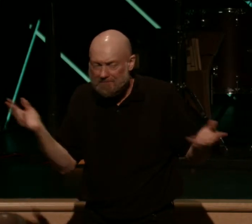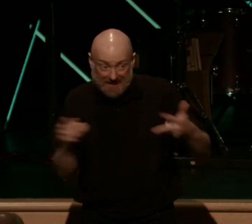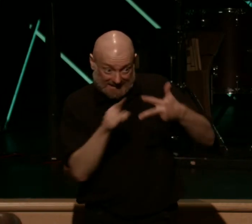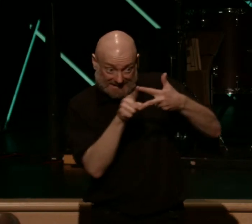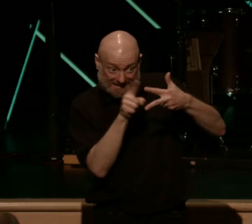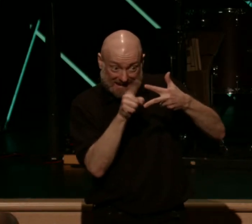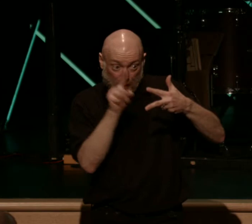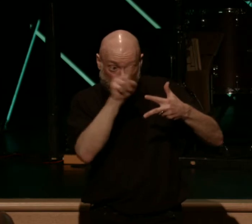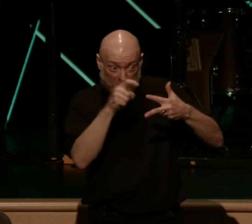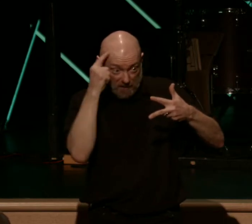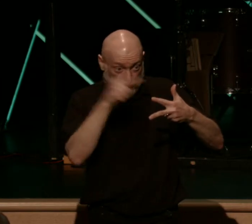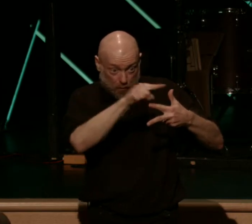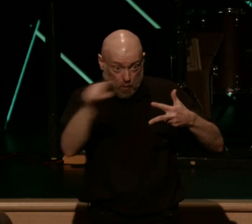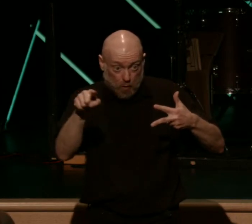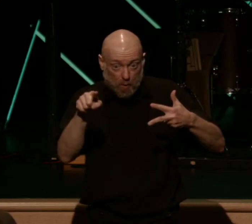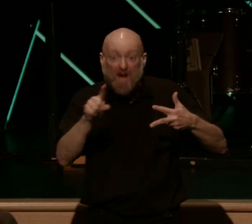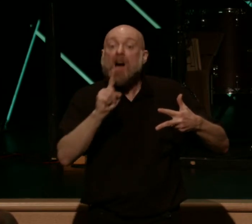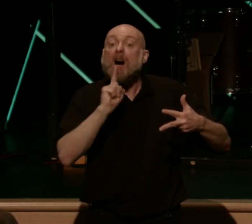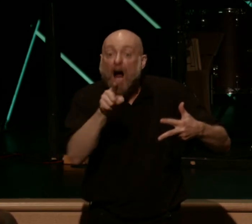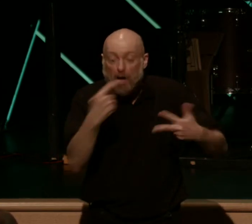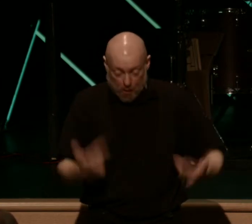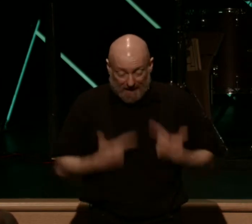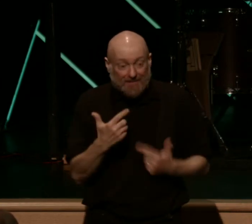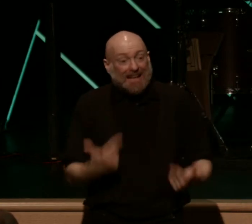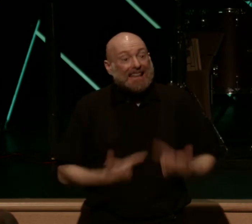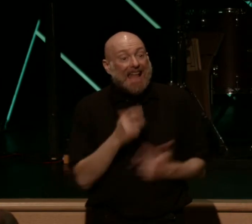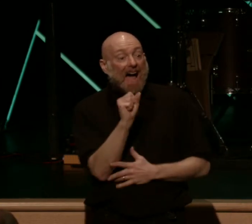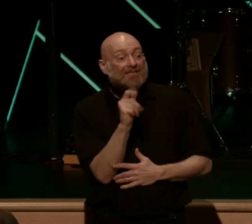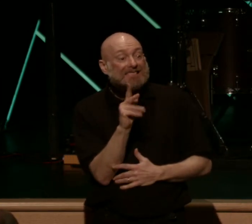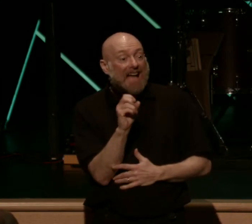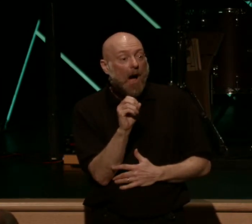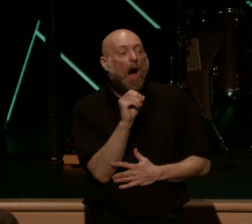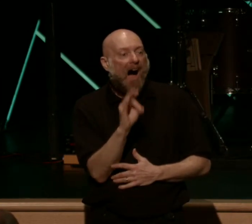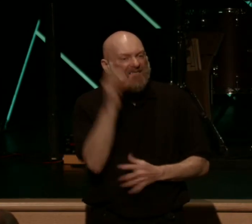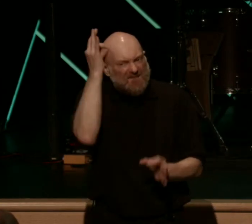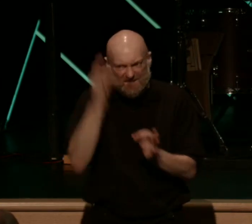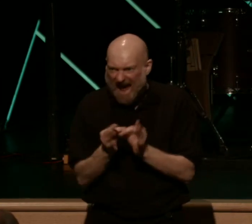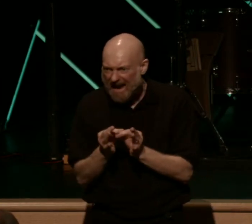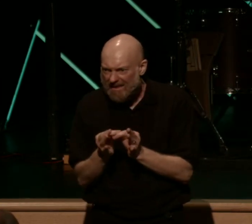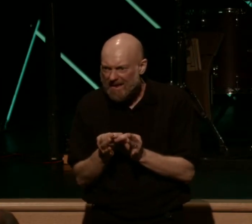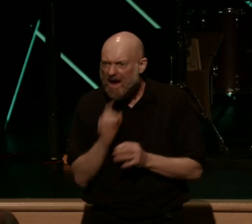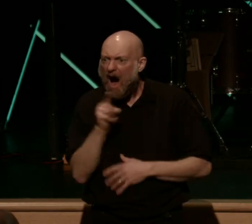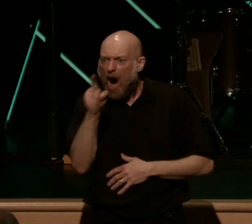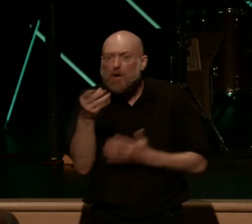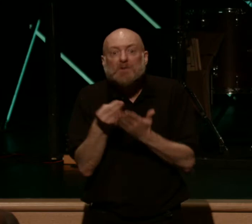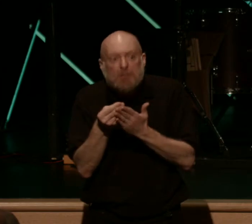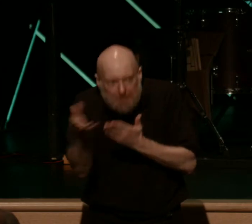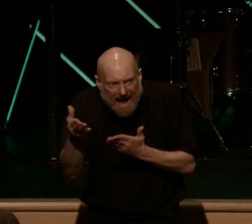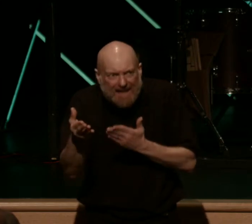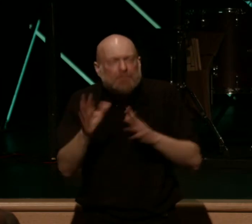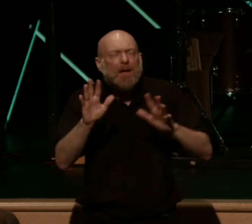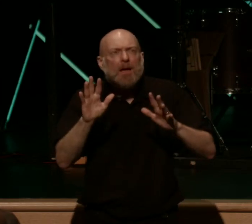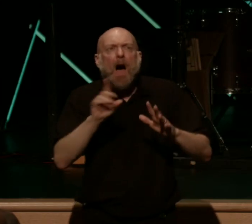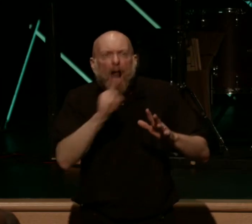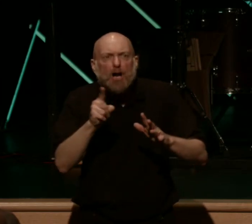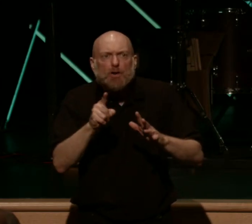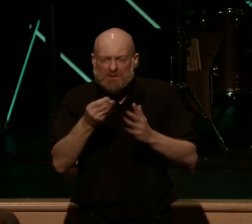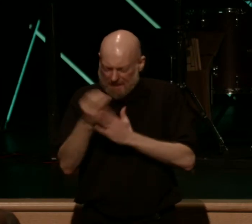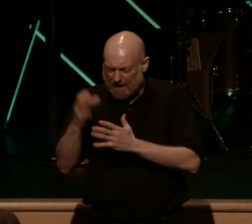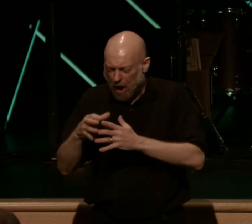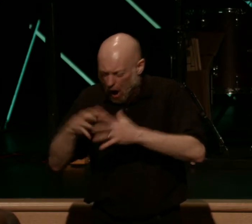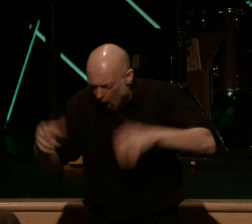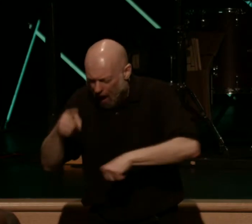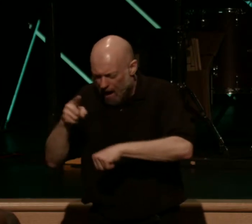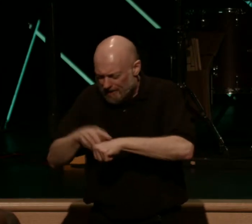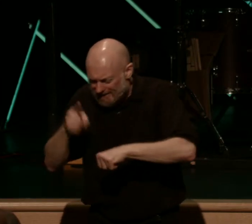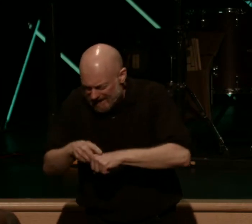Second question, are you living a lifestyle of faith? Are you spending extended periods of